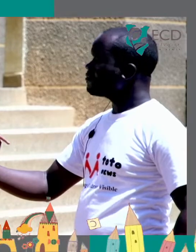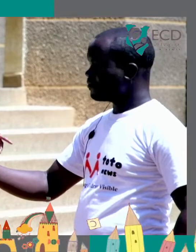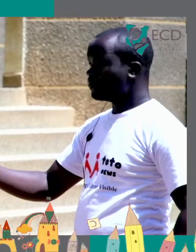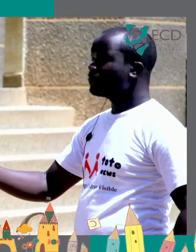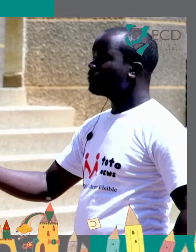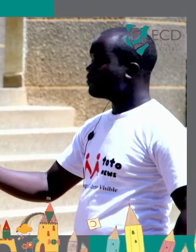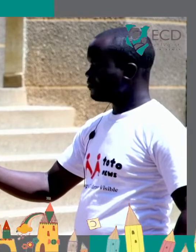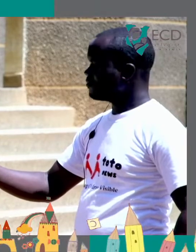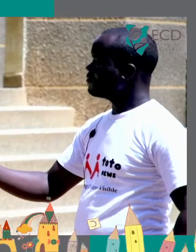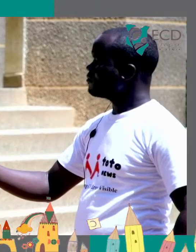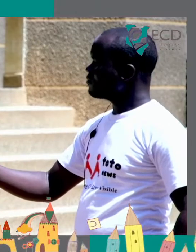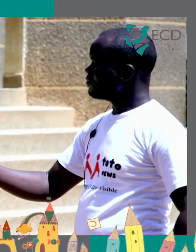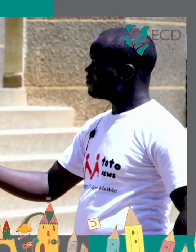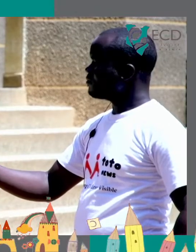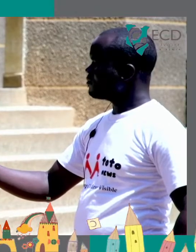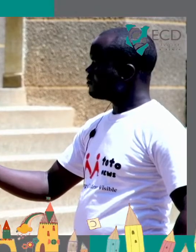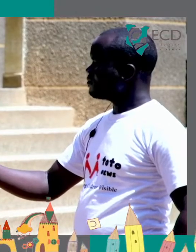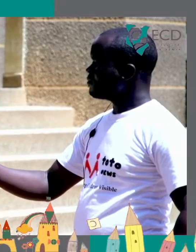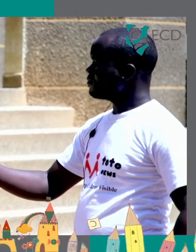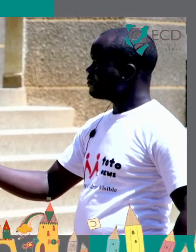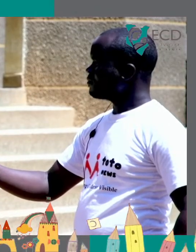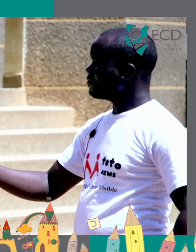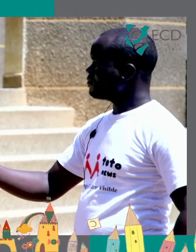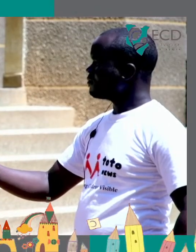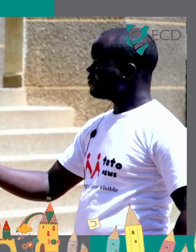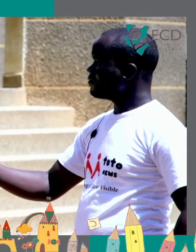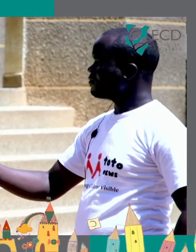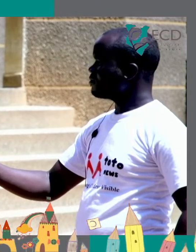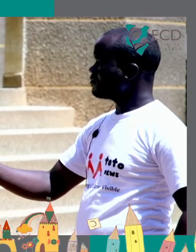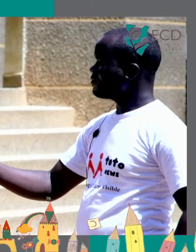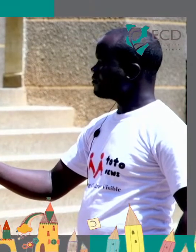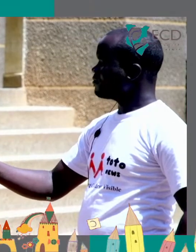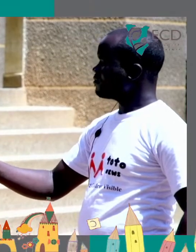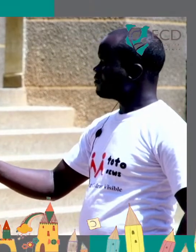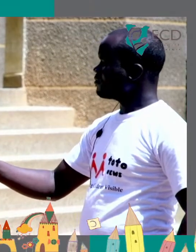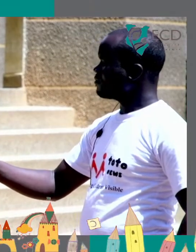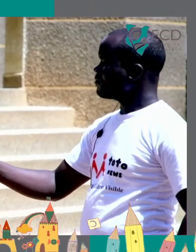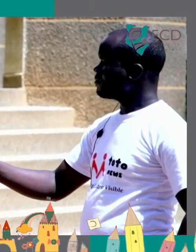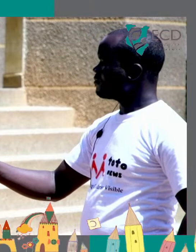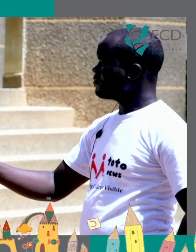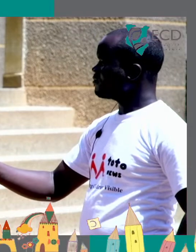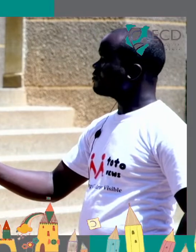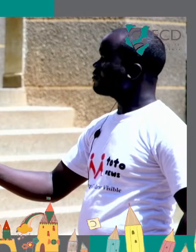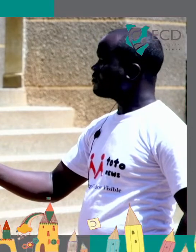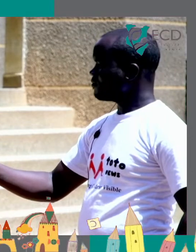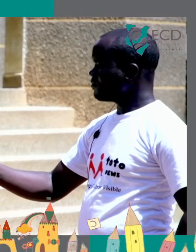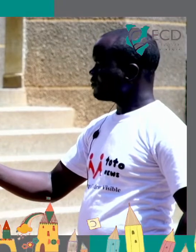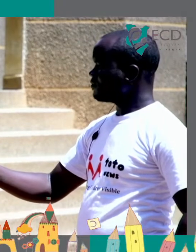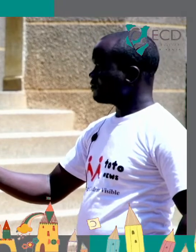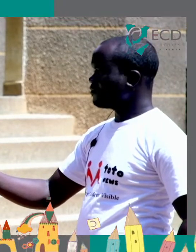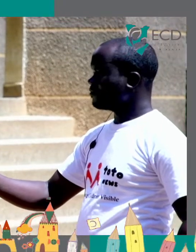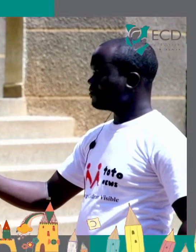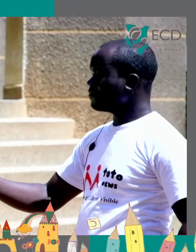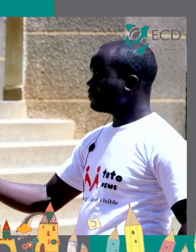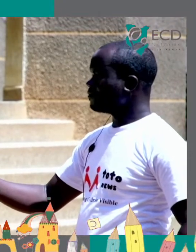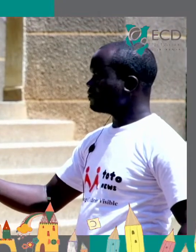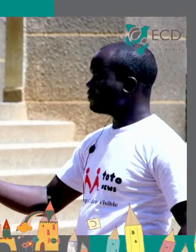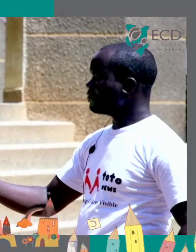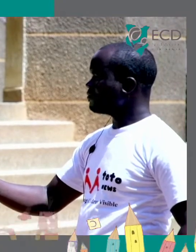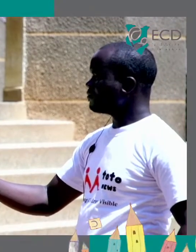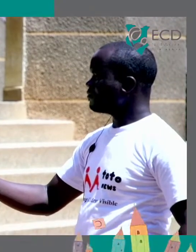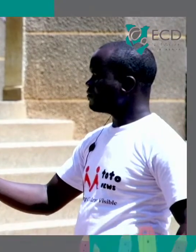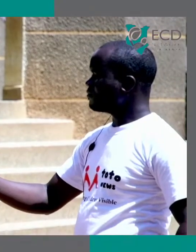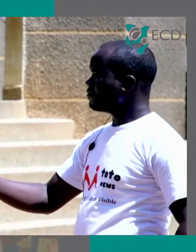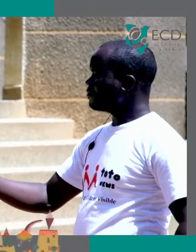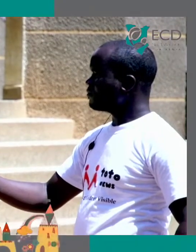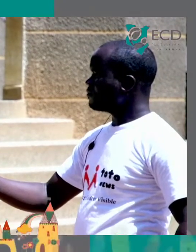support that we really needed for this intervention, because what we want to really strengthen is the county-led approach, where we really want the county to